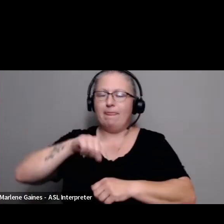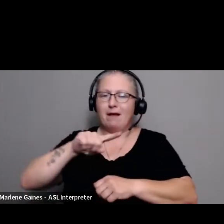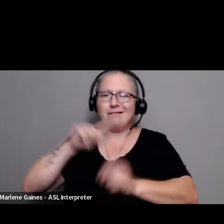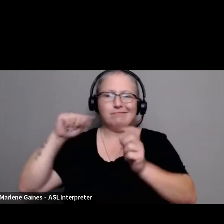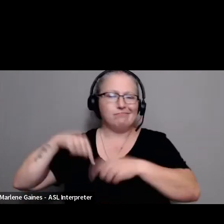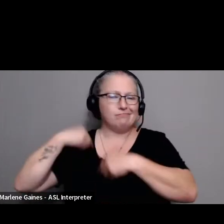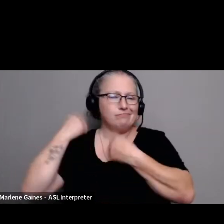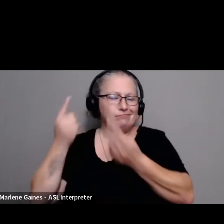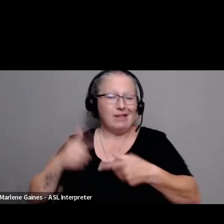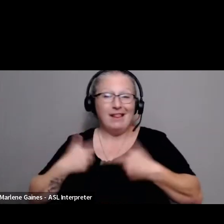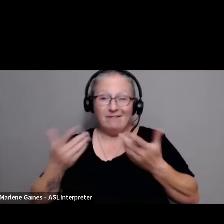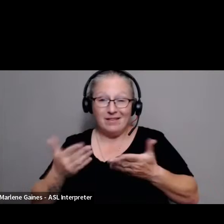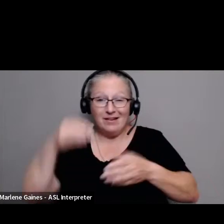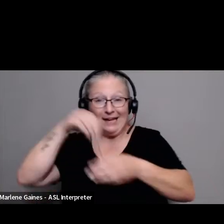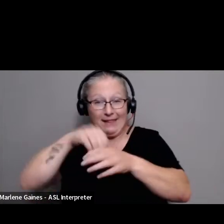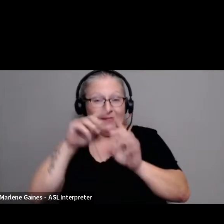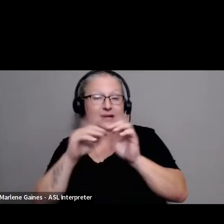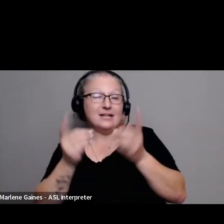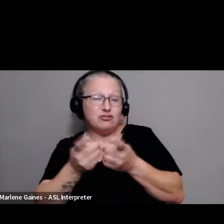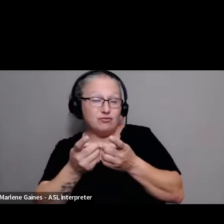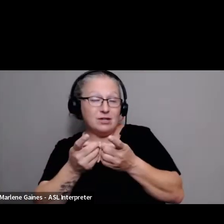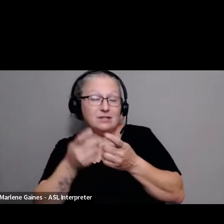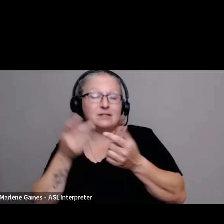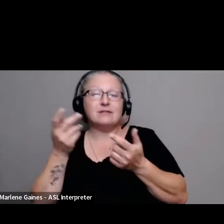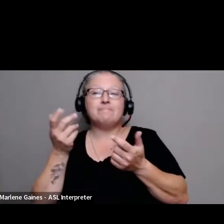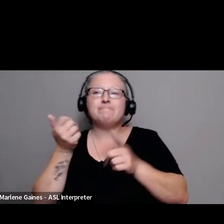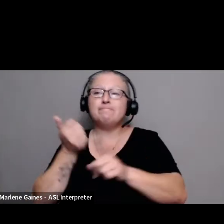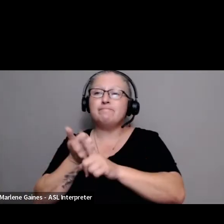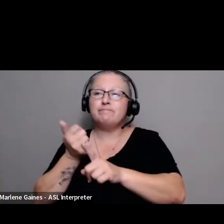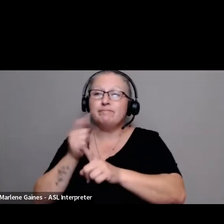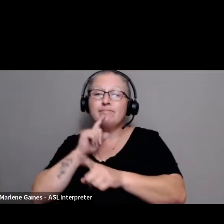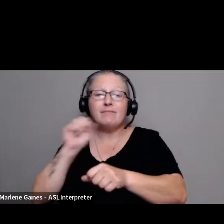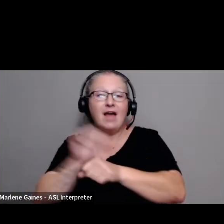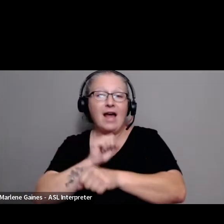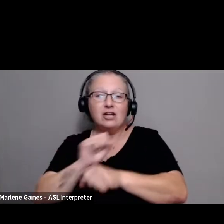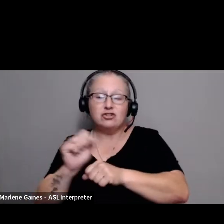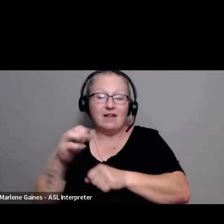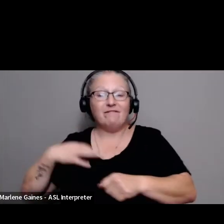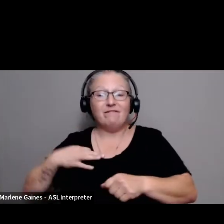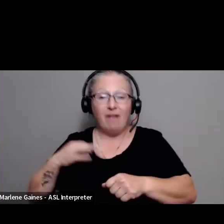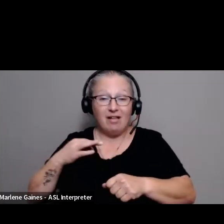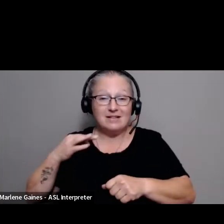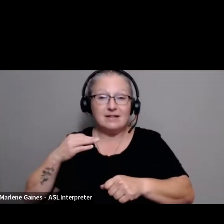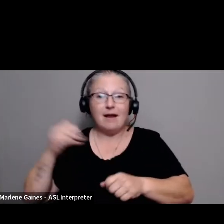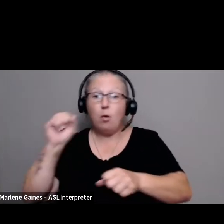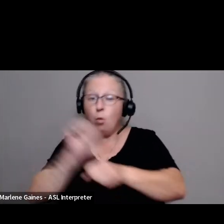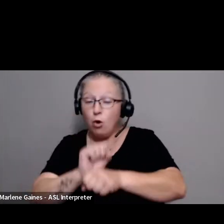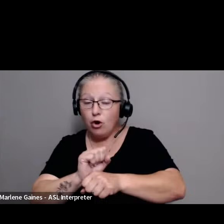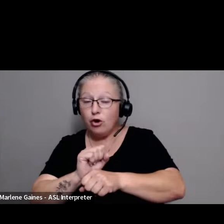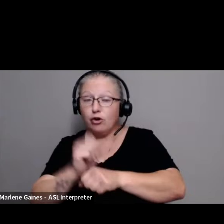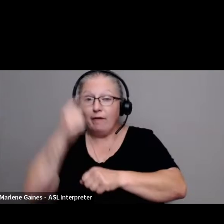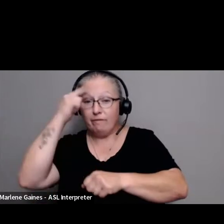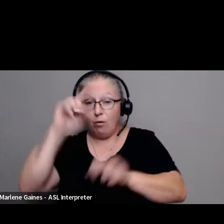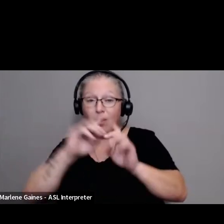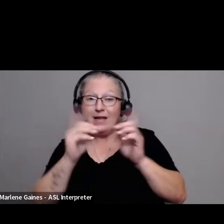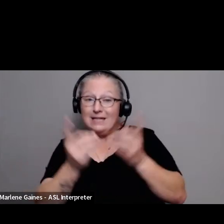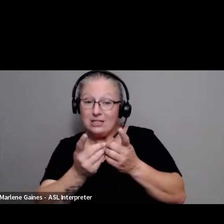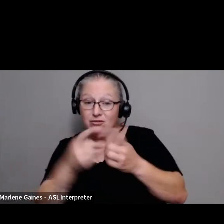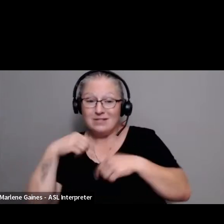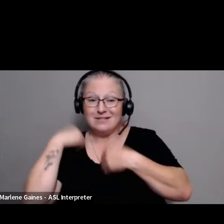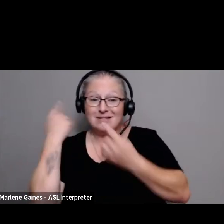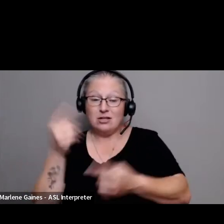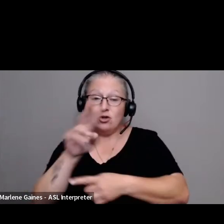resident within the district, has actually volunteered and worked for the district